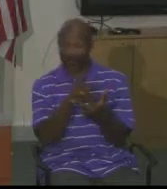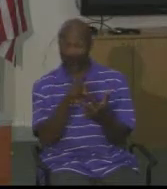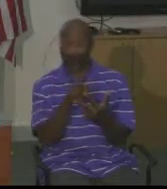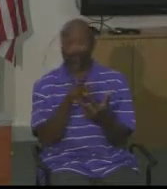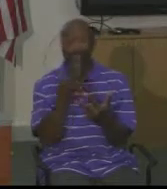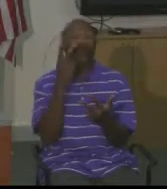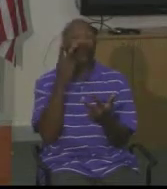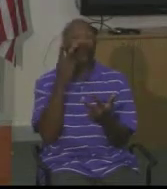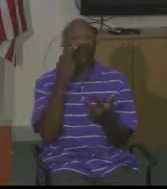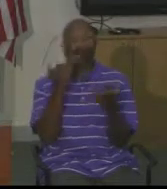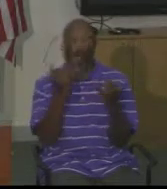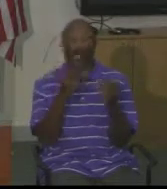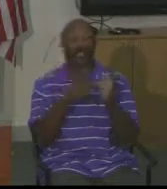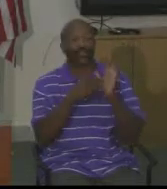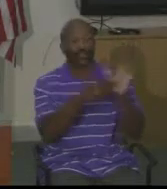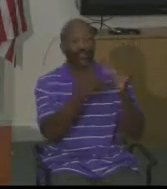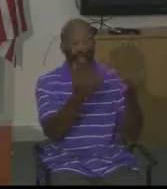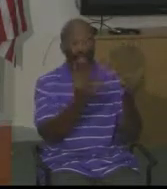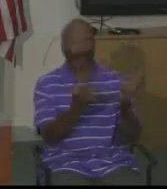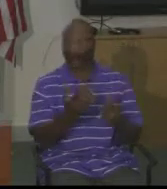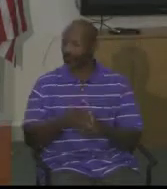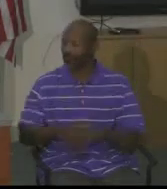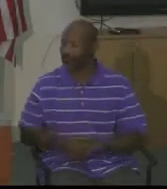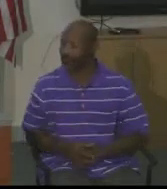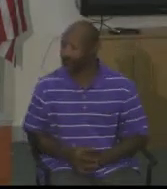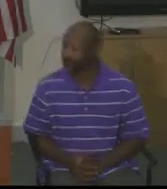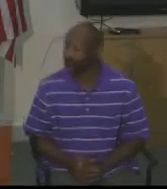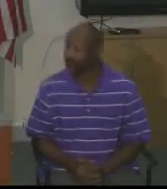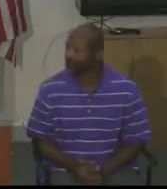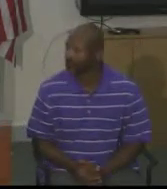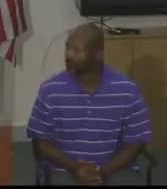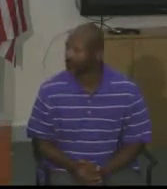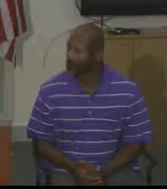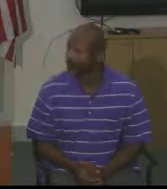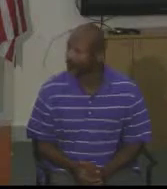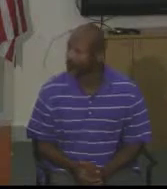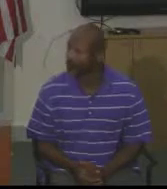here's where we're going to have a little show and tell.